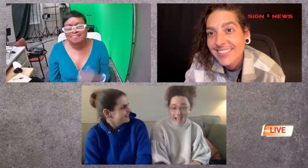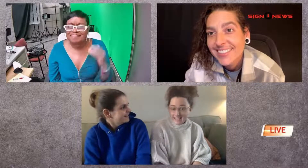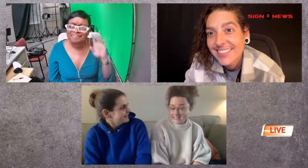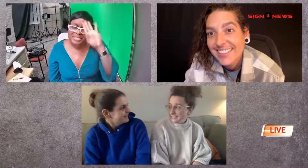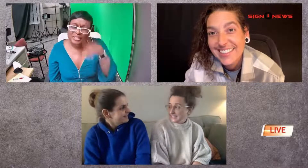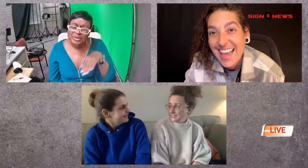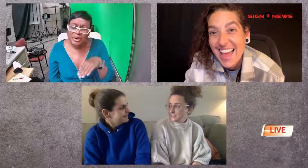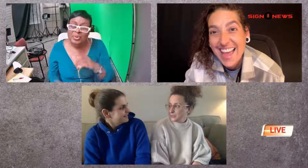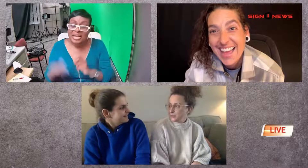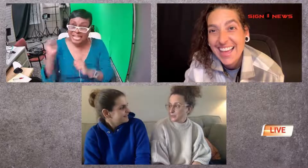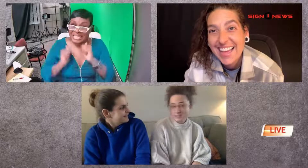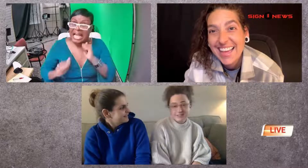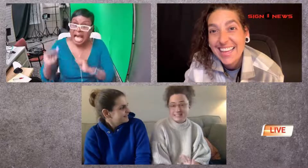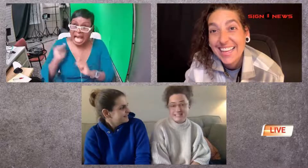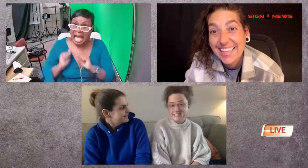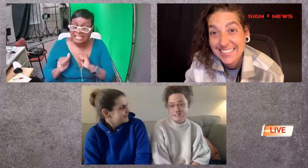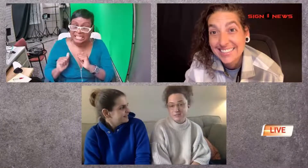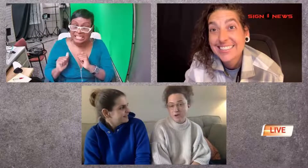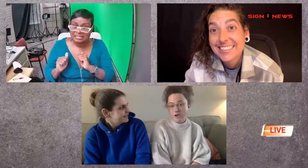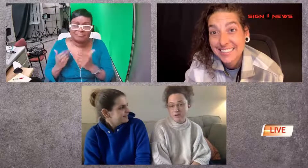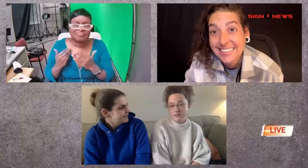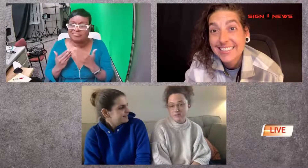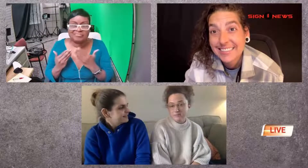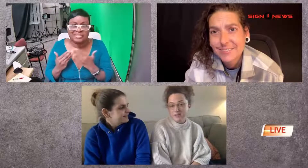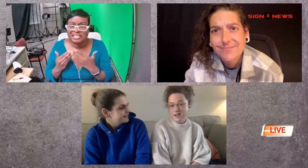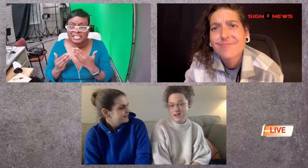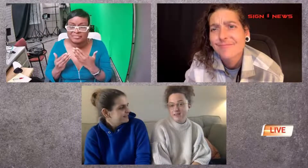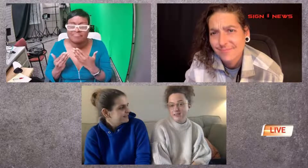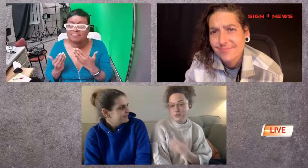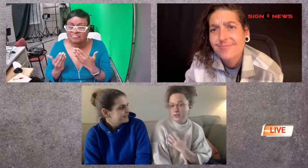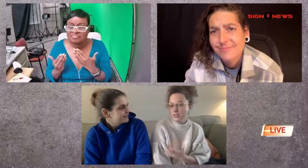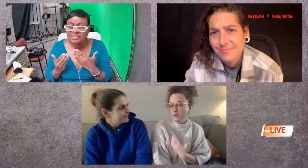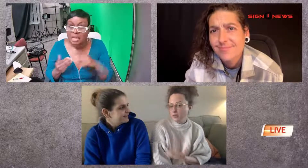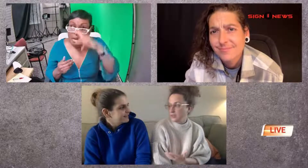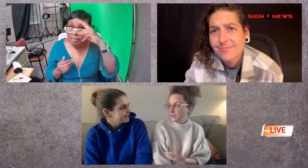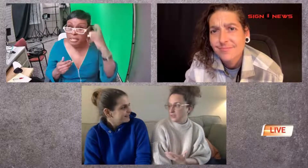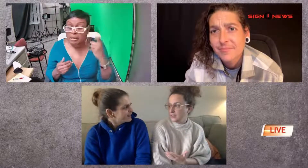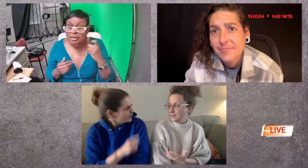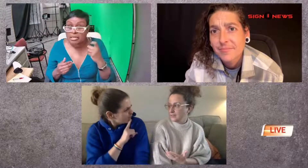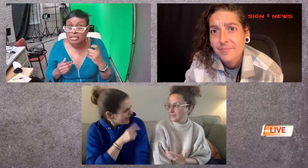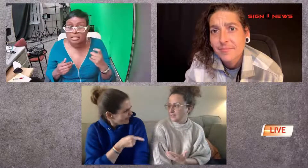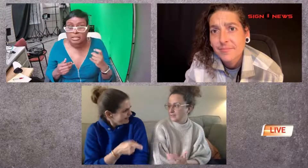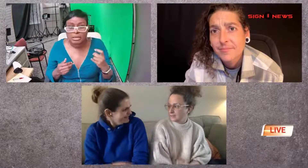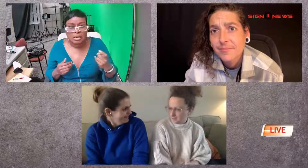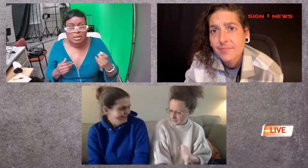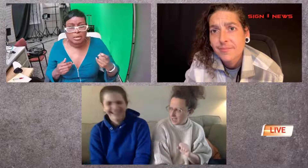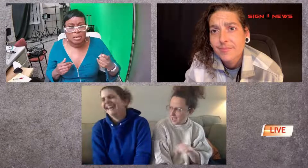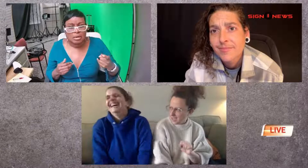The acting was the easiest part because we really,